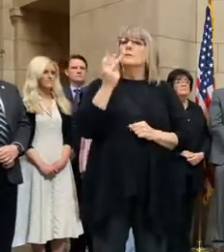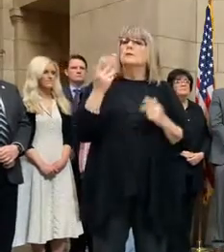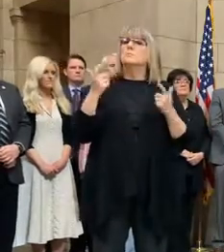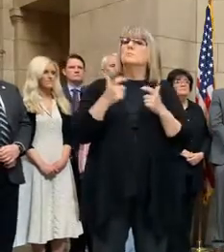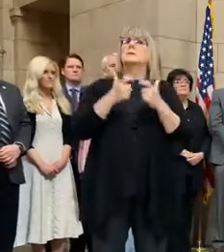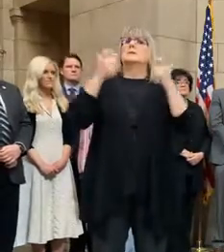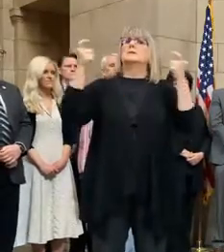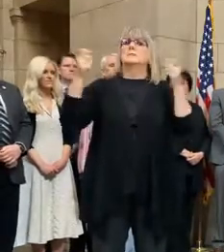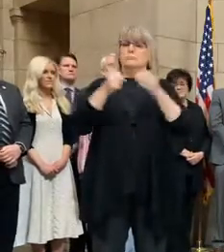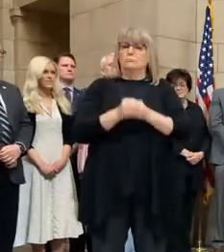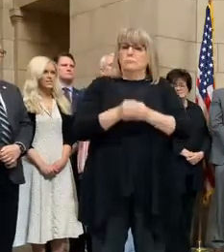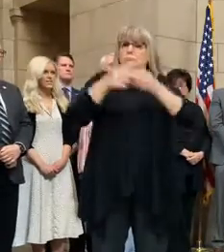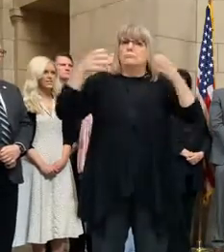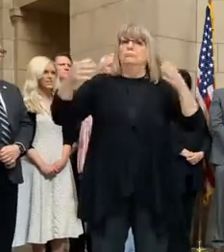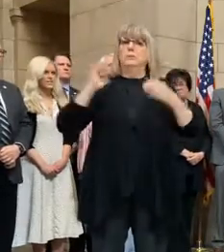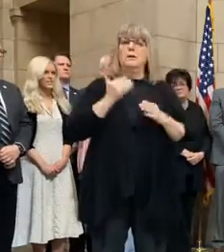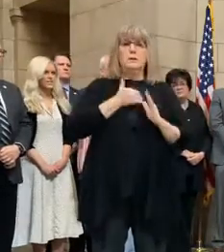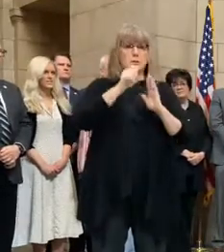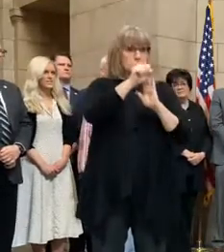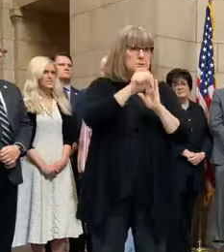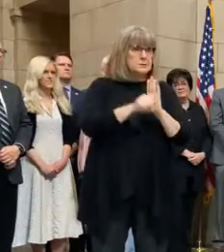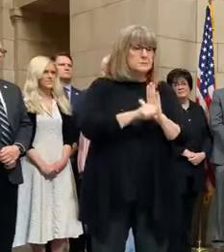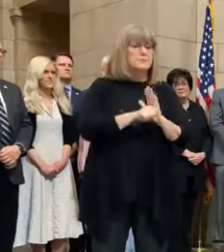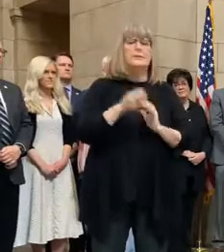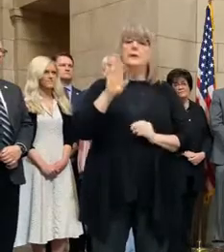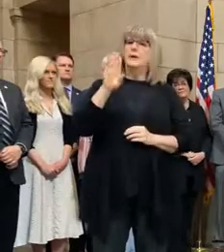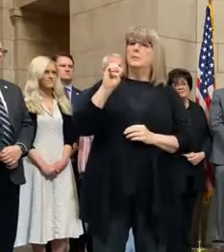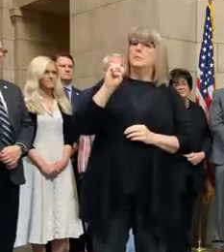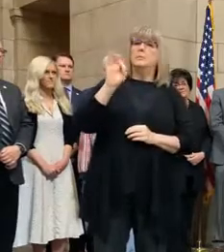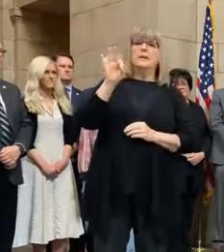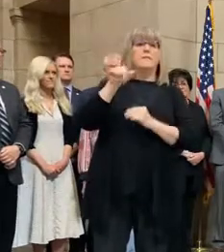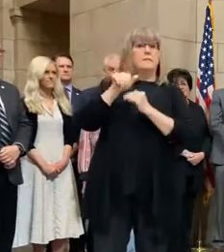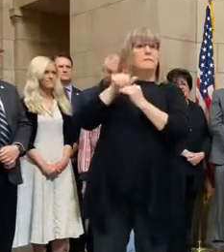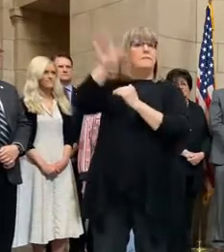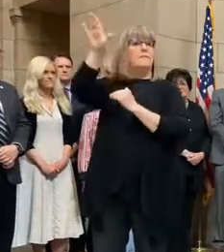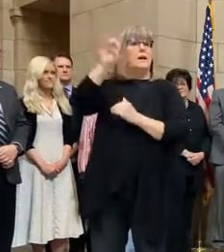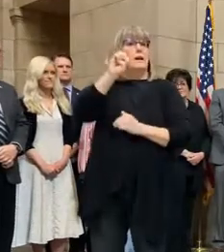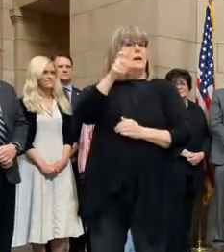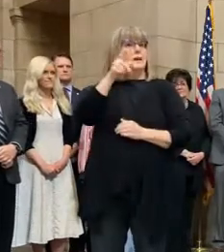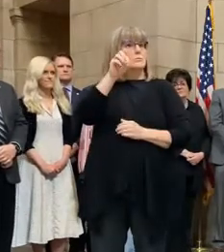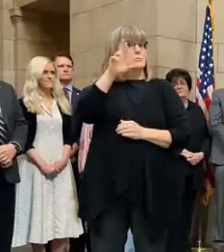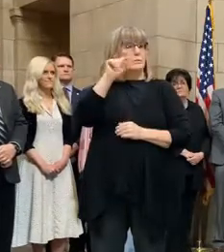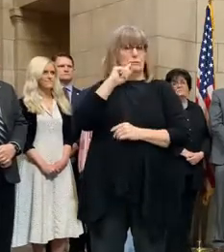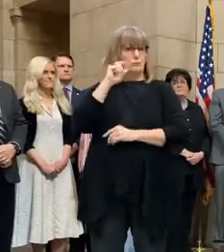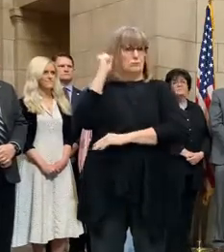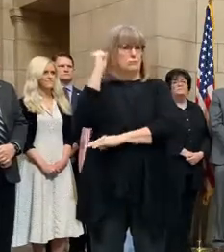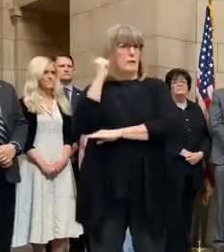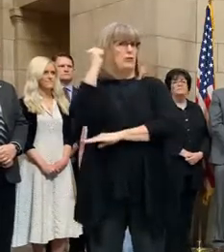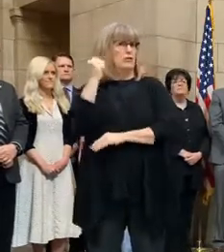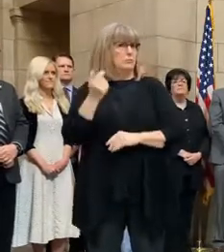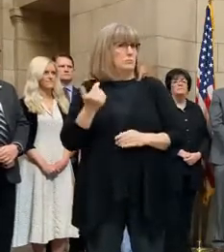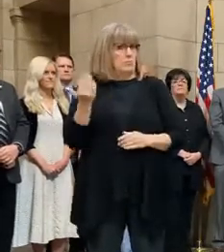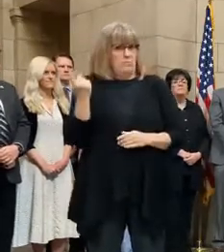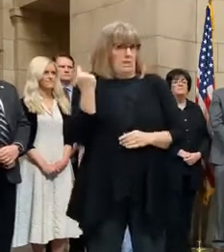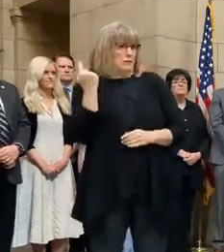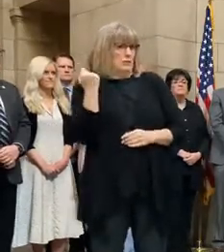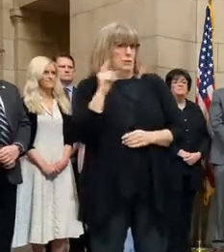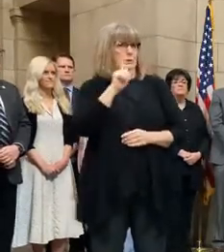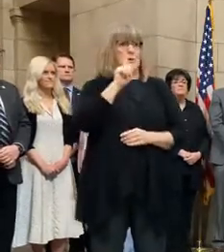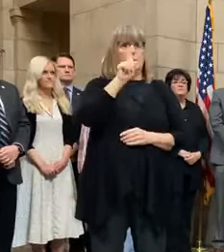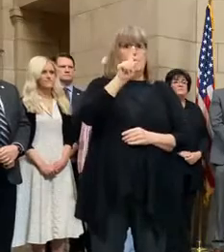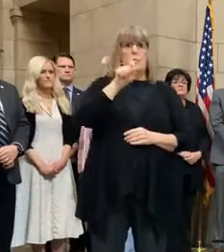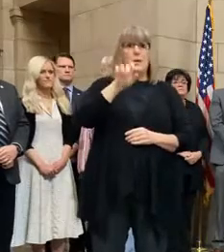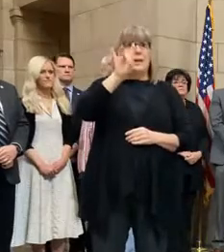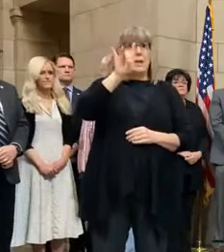growth in our state. For example, our beef exports reached a record amount last year,